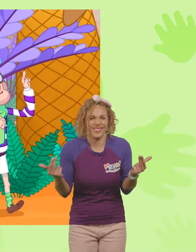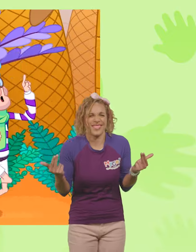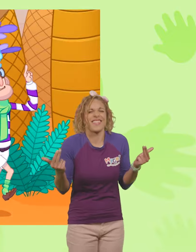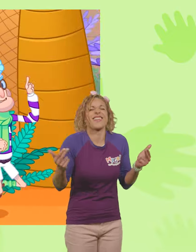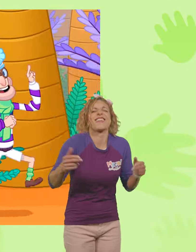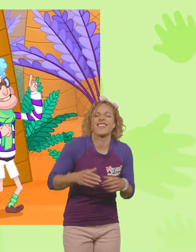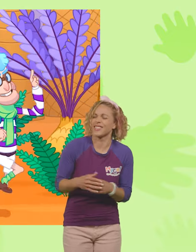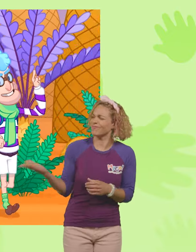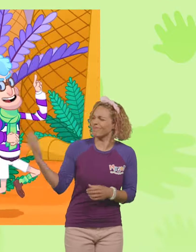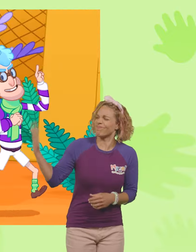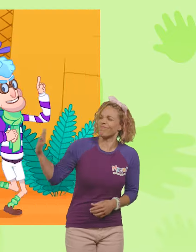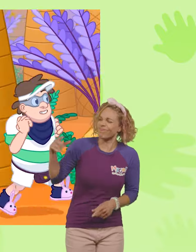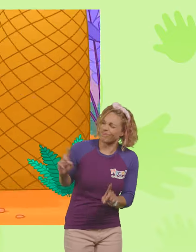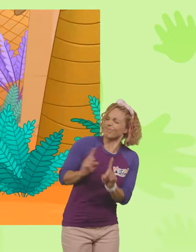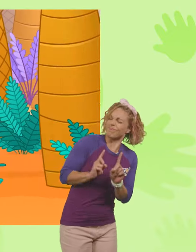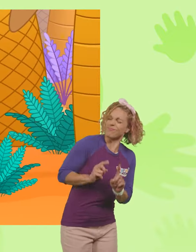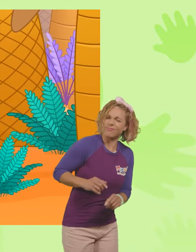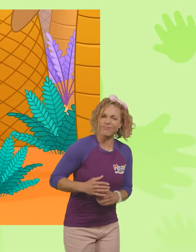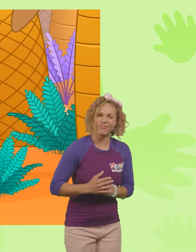Keep up, Yawn.